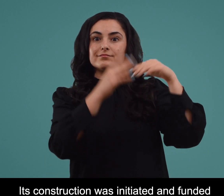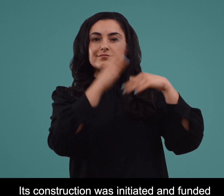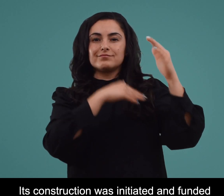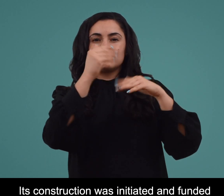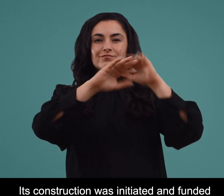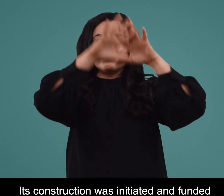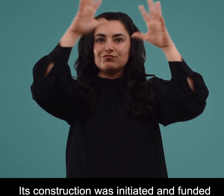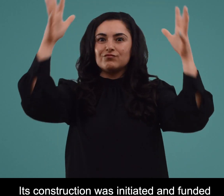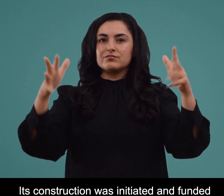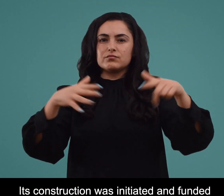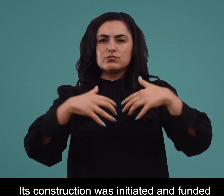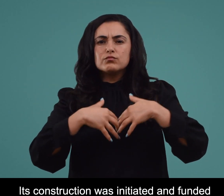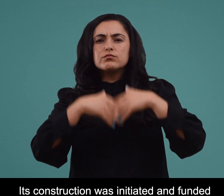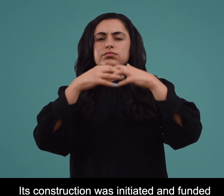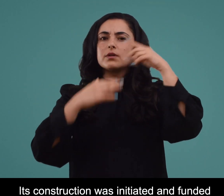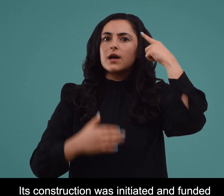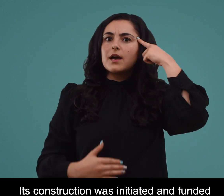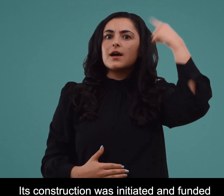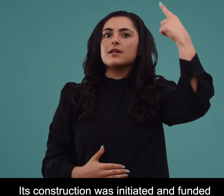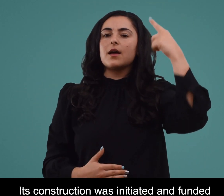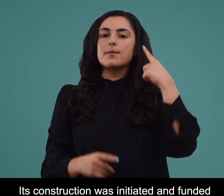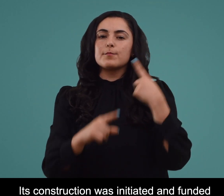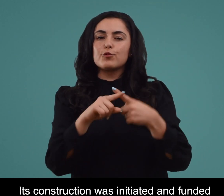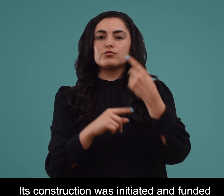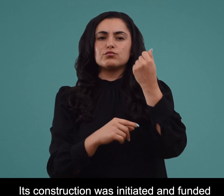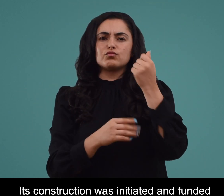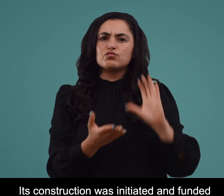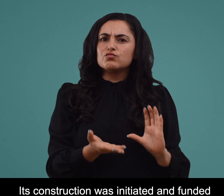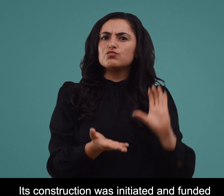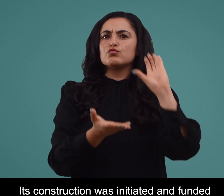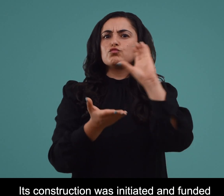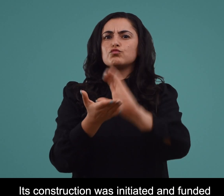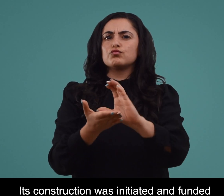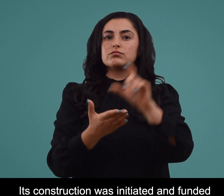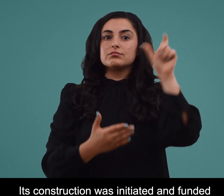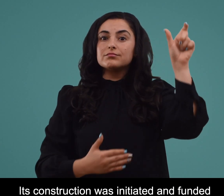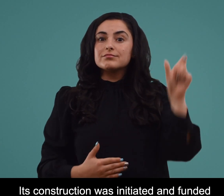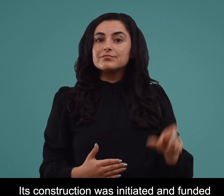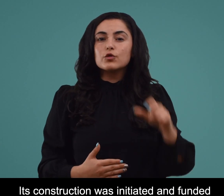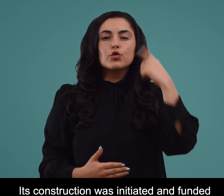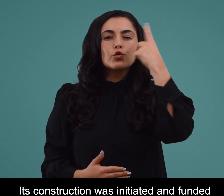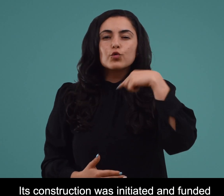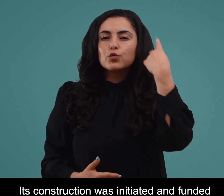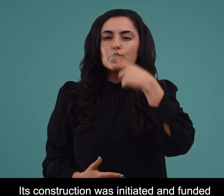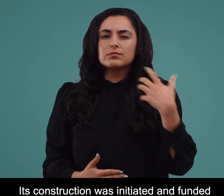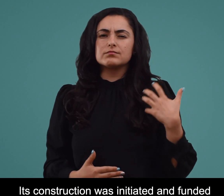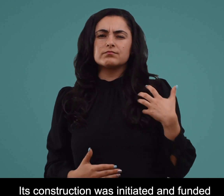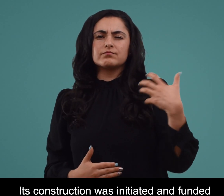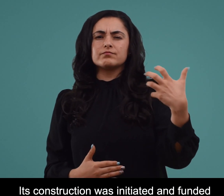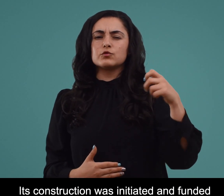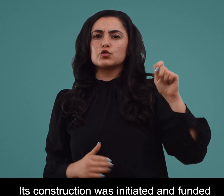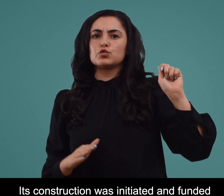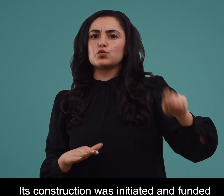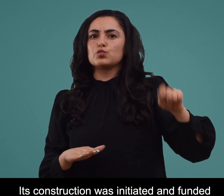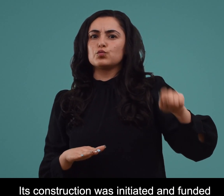Its construction was initiated and funded by the wealthy judge Mullah Saifullah in memory of